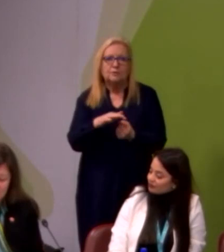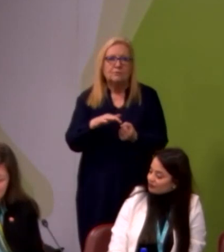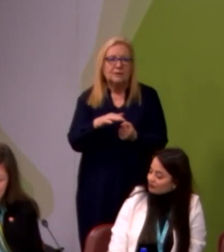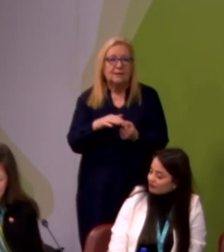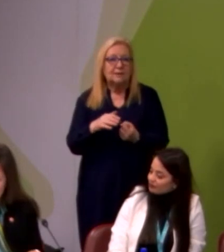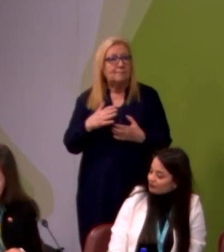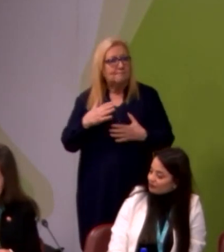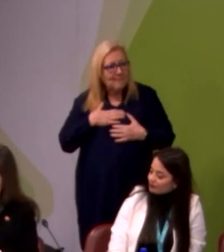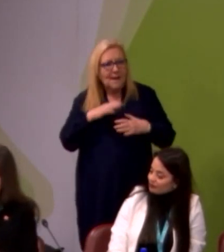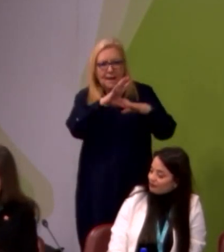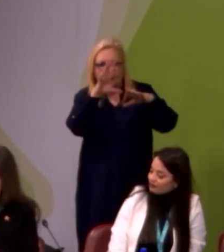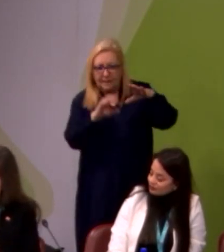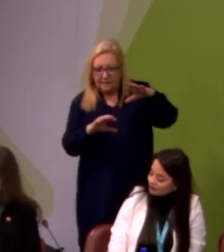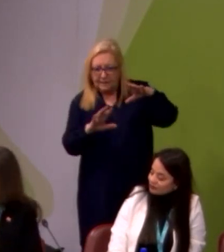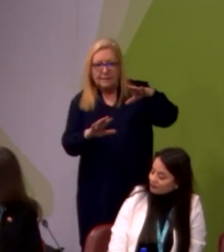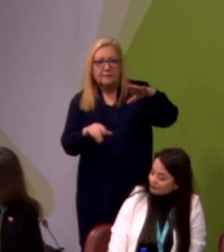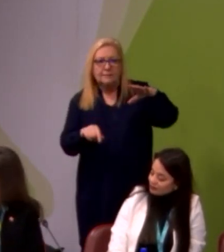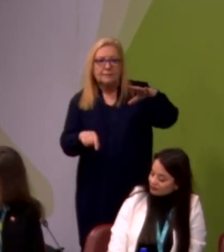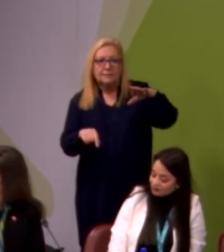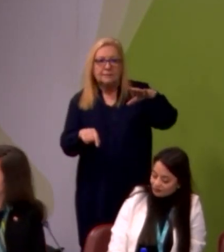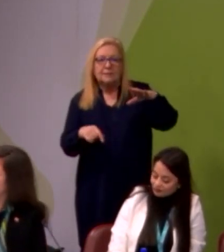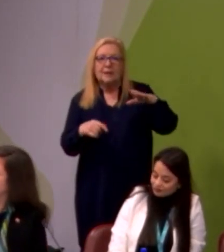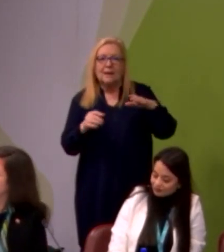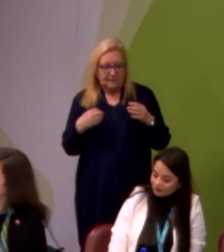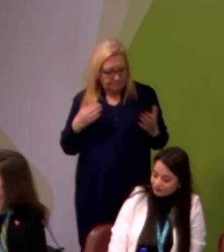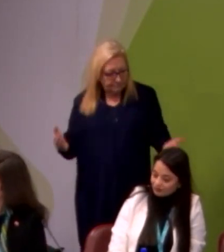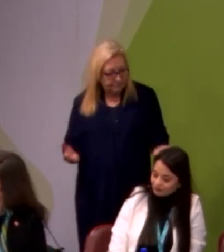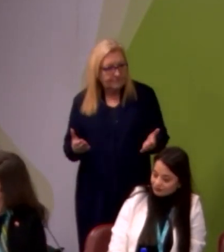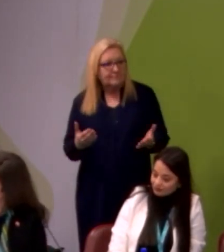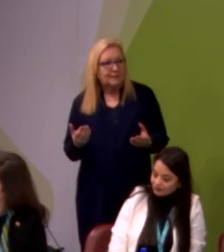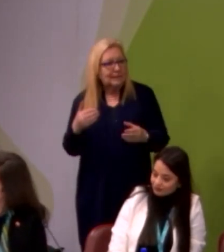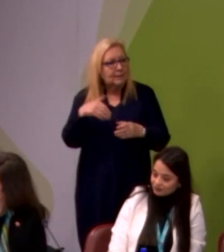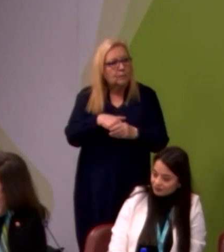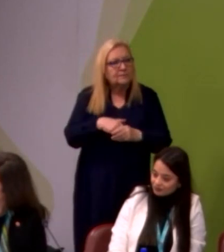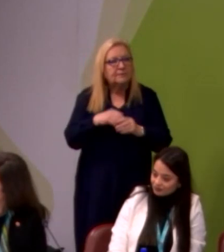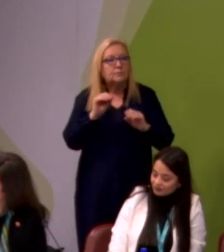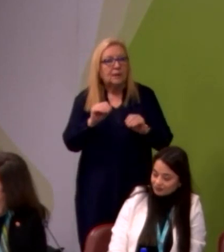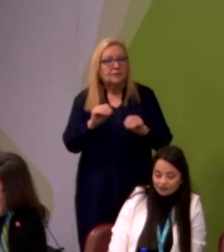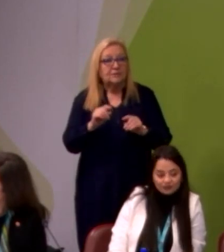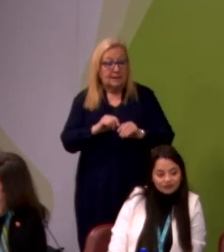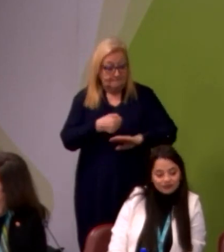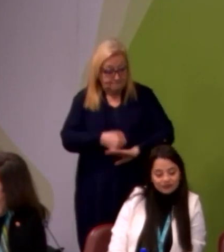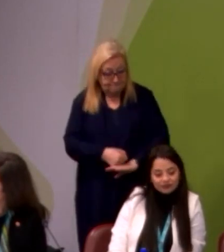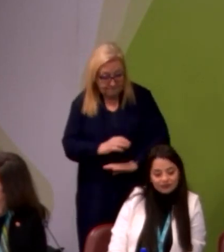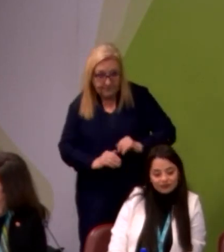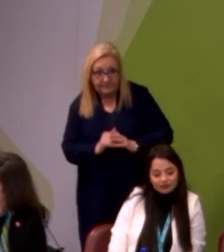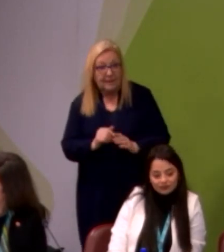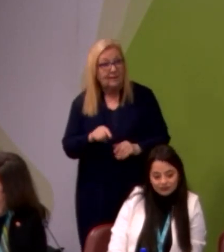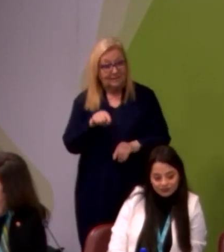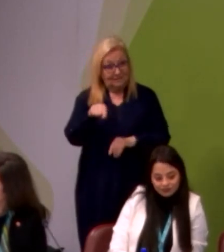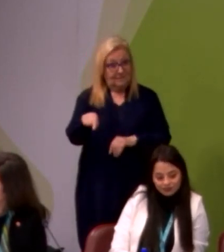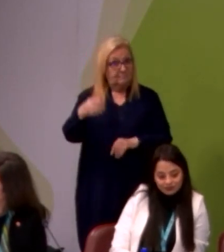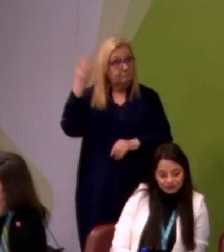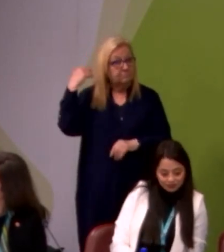on my continent, to build an inclusive education system from the ground up. There was no special schools